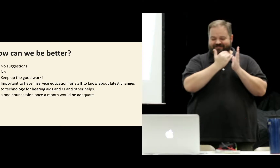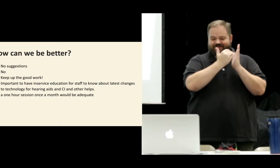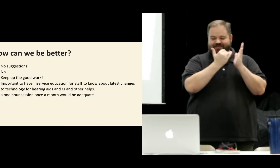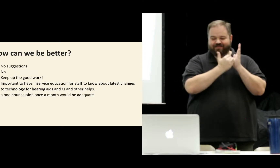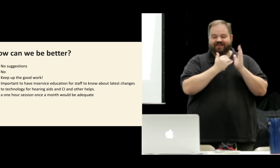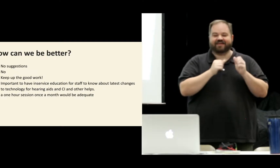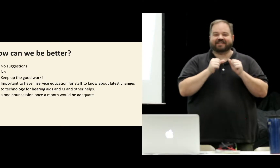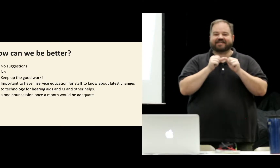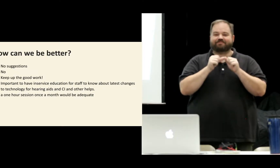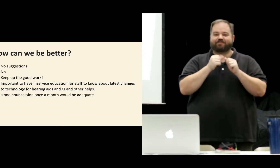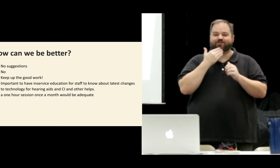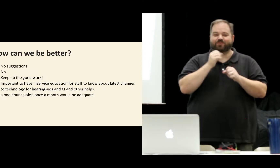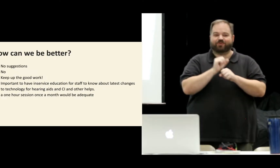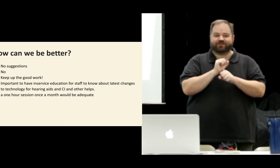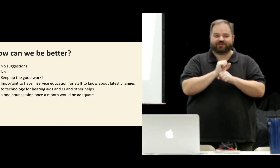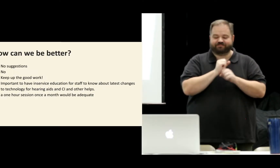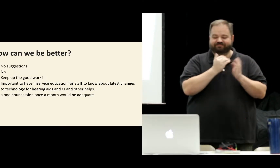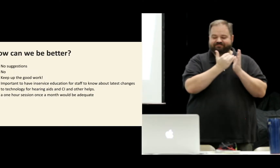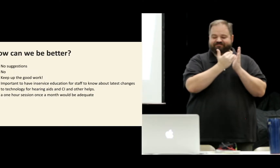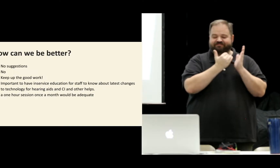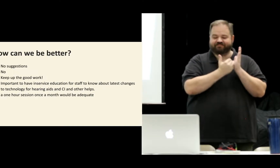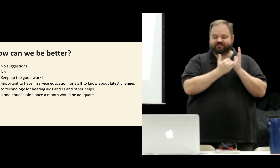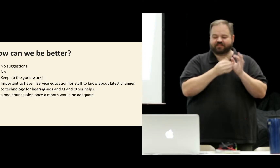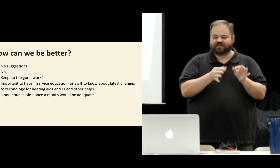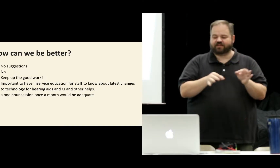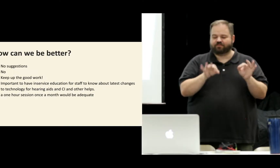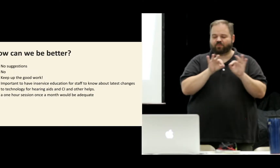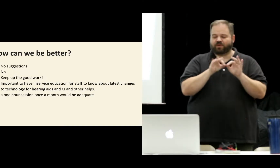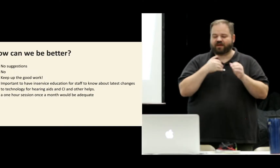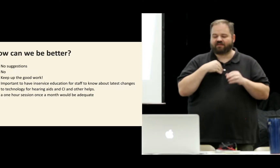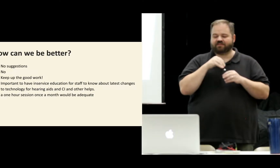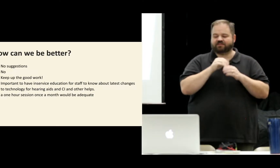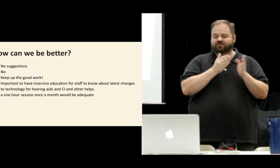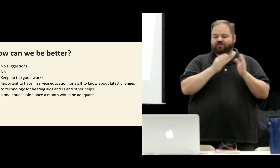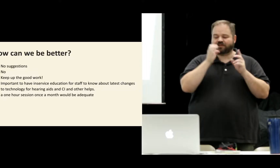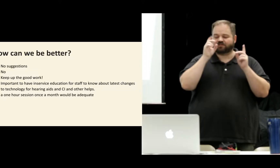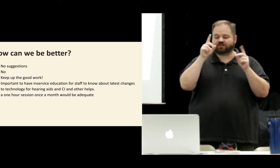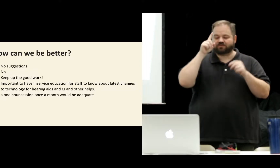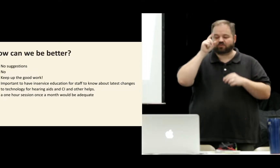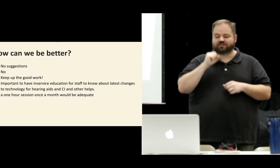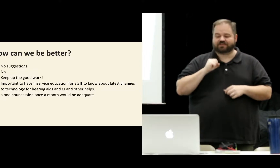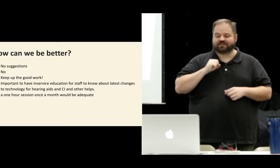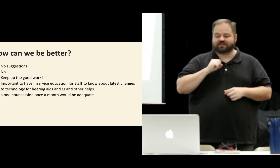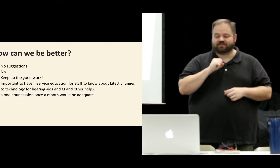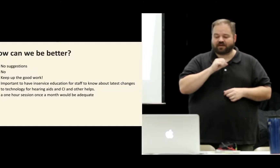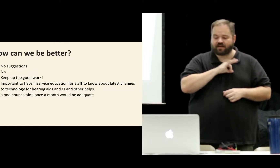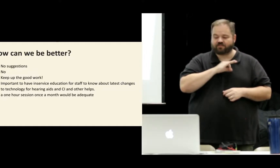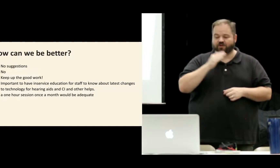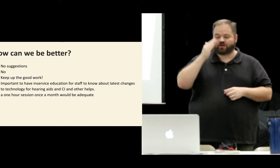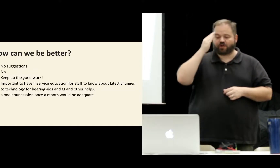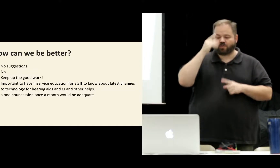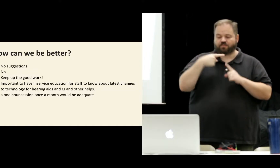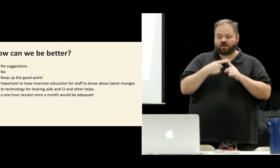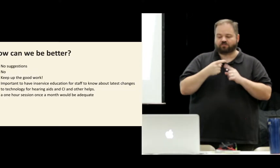suggestions. Another comment was, keep up the good work. The other is it's important to